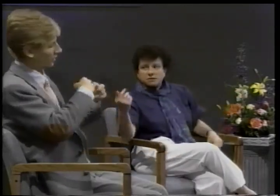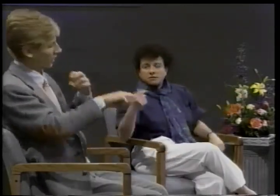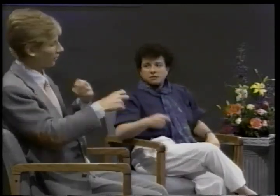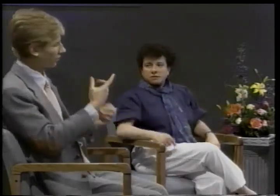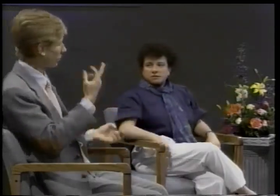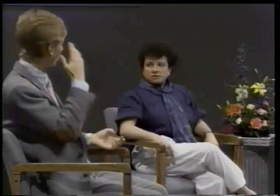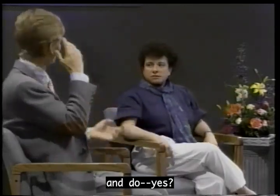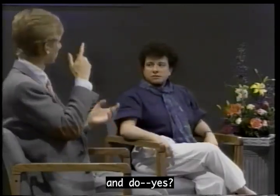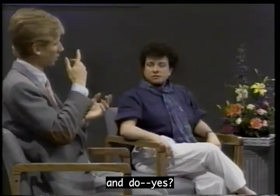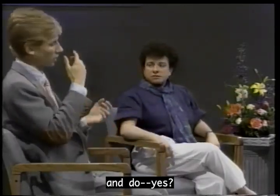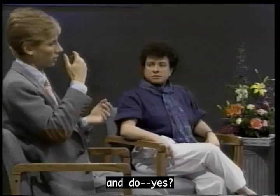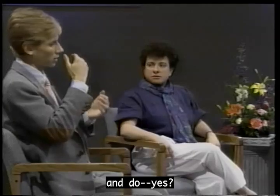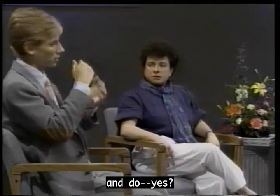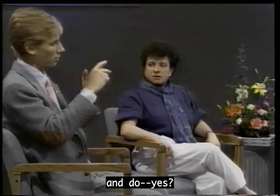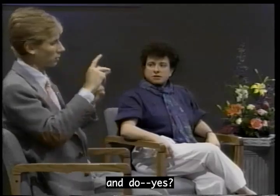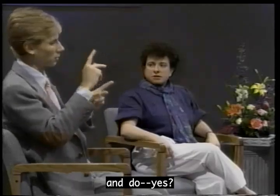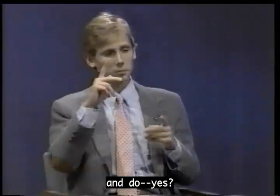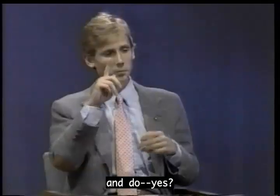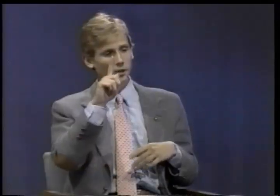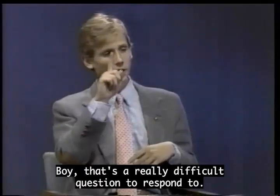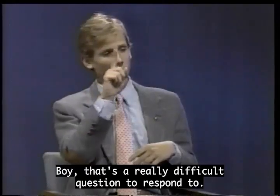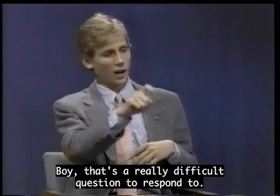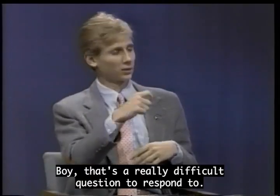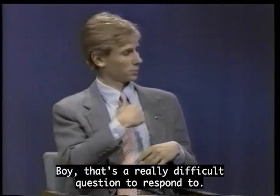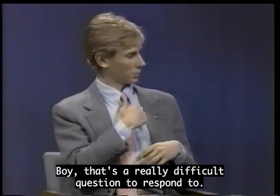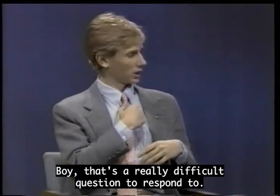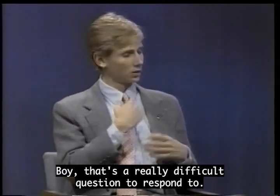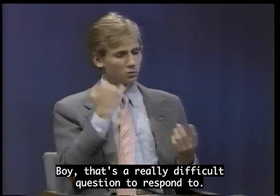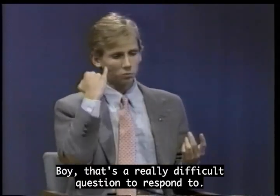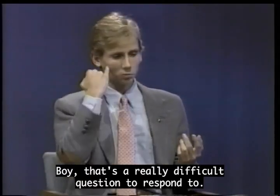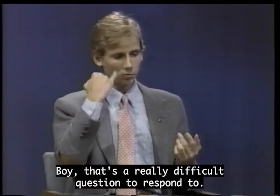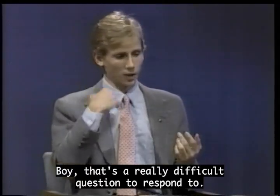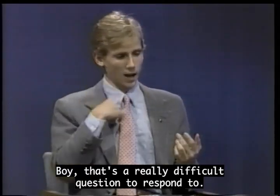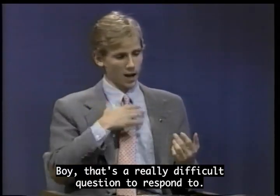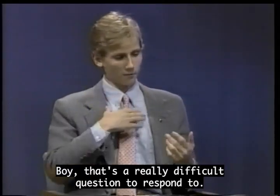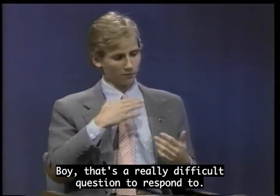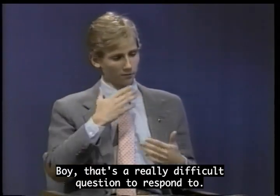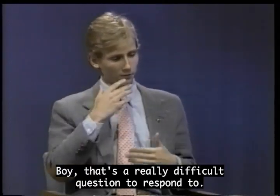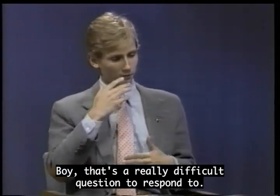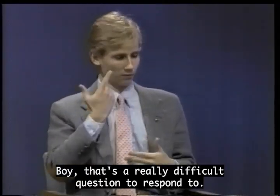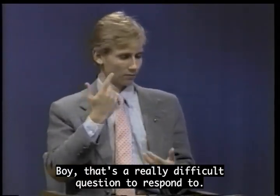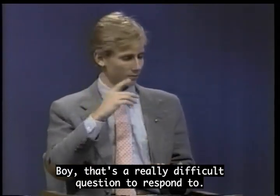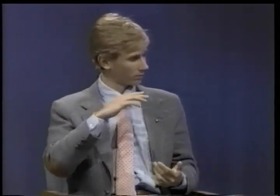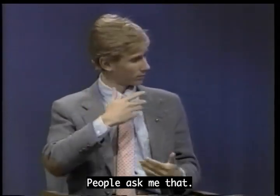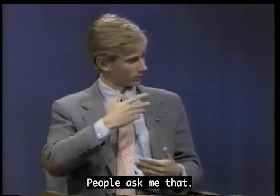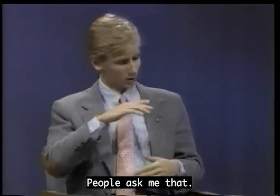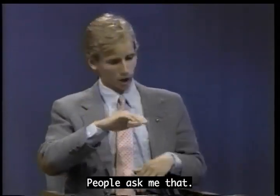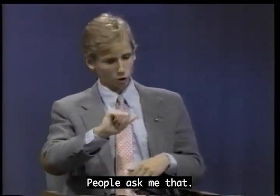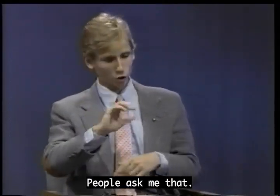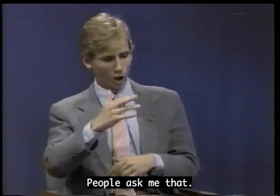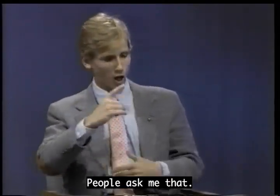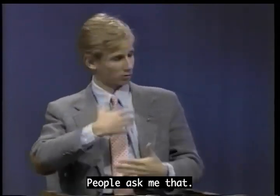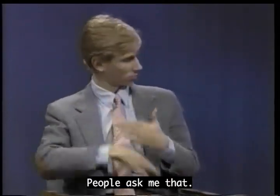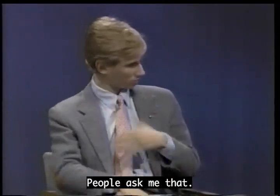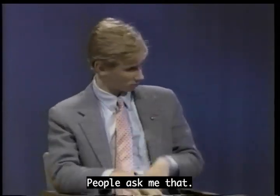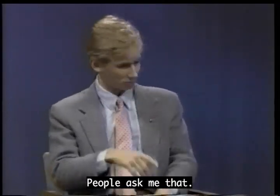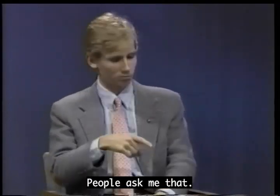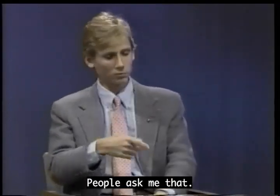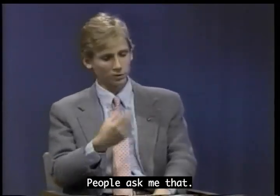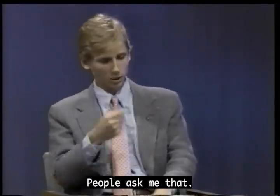Yes? Boy, that's a really difficult question to respond to. If people ask me that, you know,